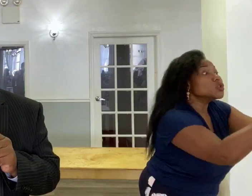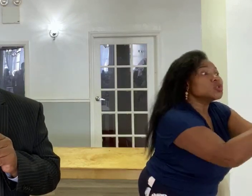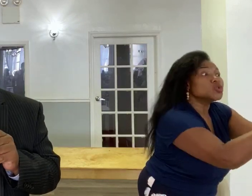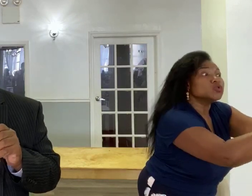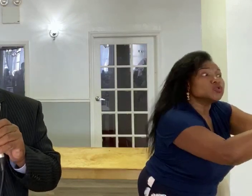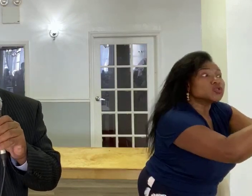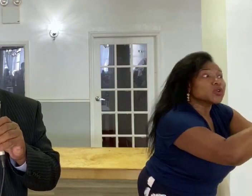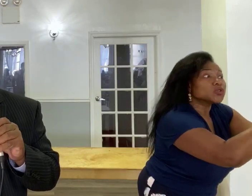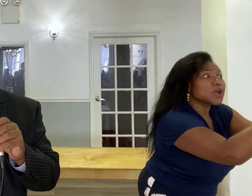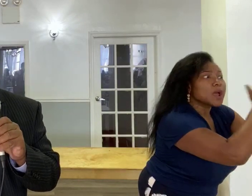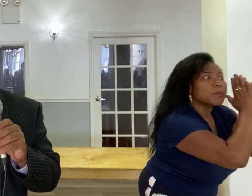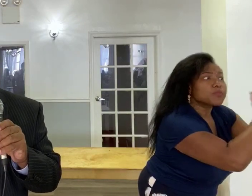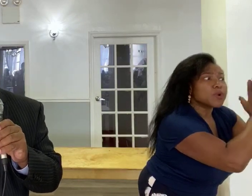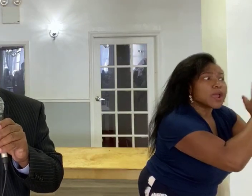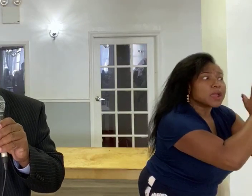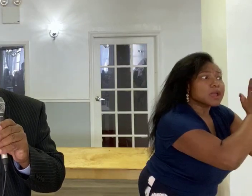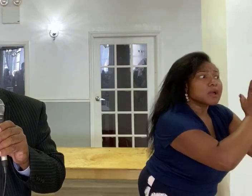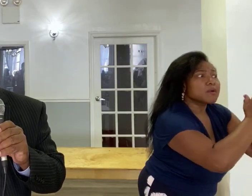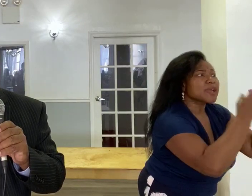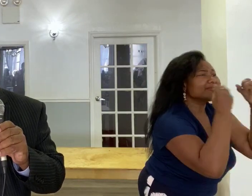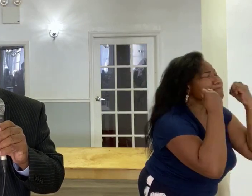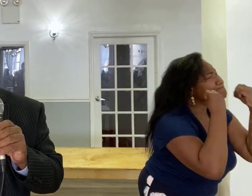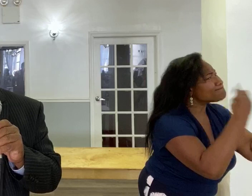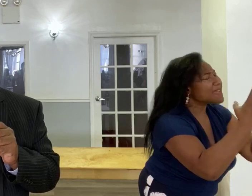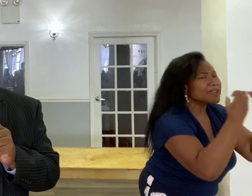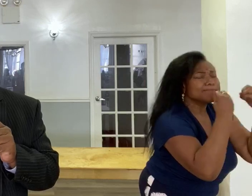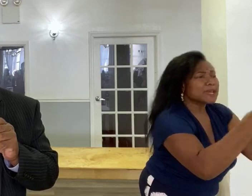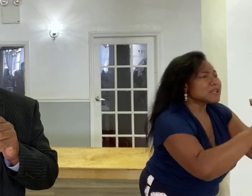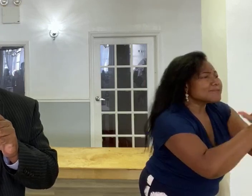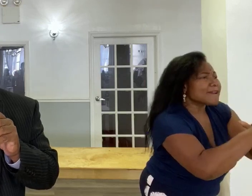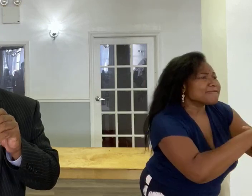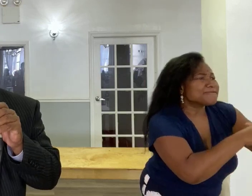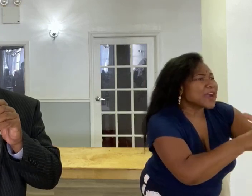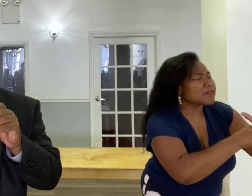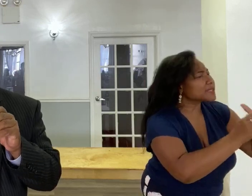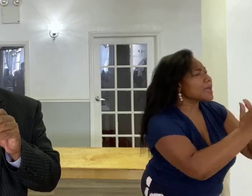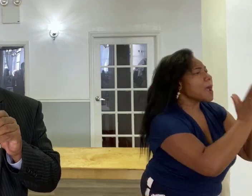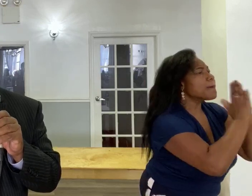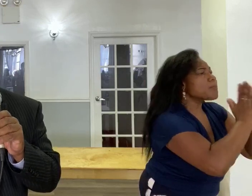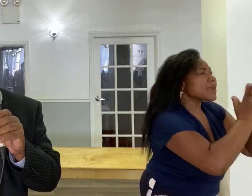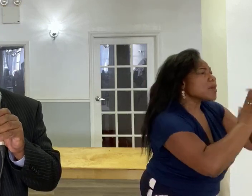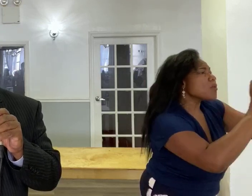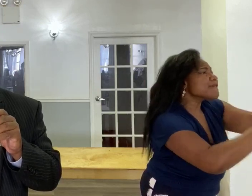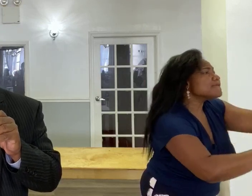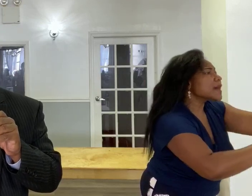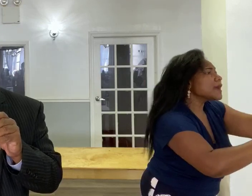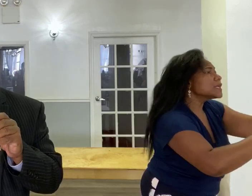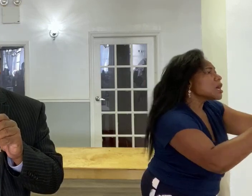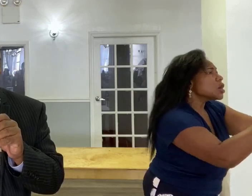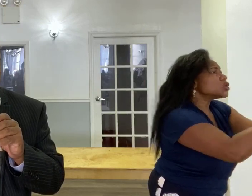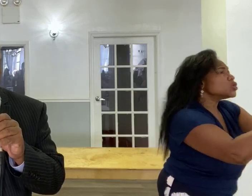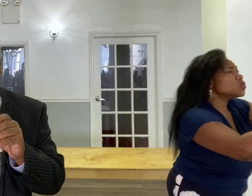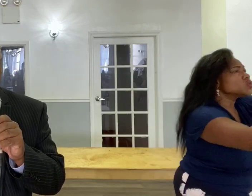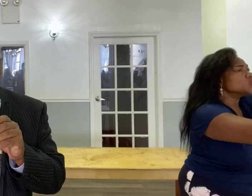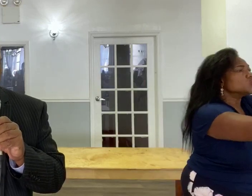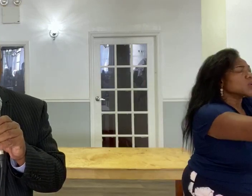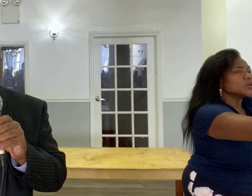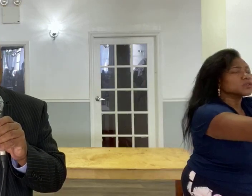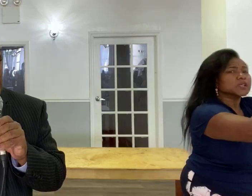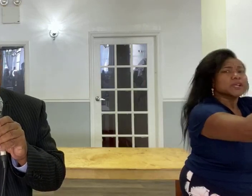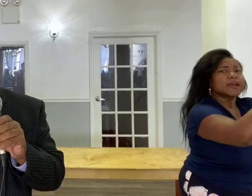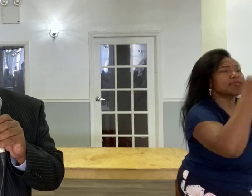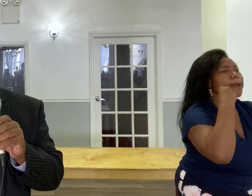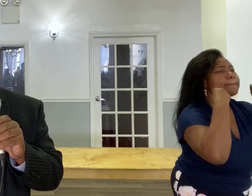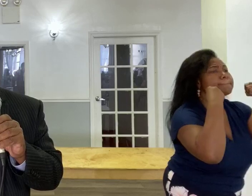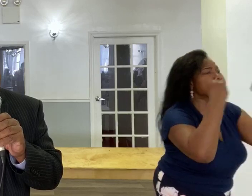about. But there's many more coming now with the coronavirus. Pray that we find a location. There's a lot of locations